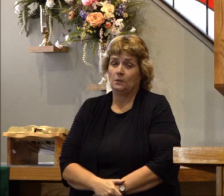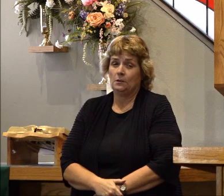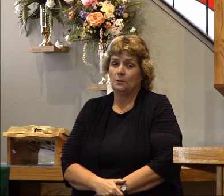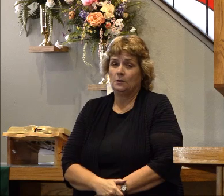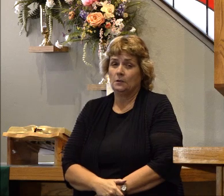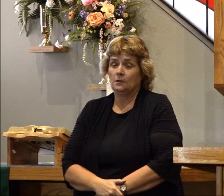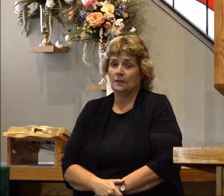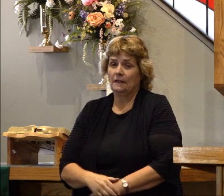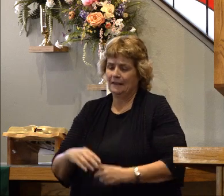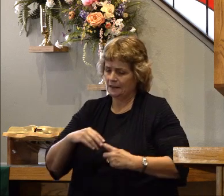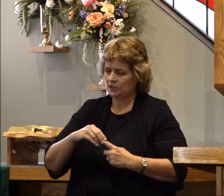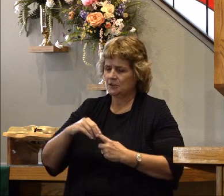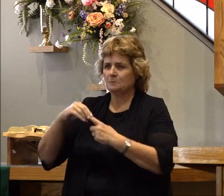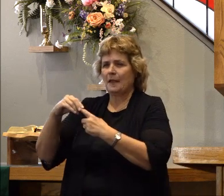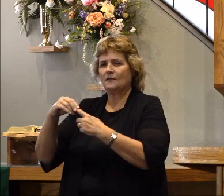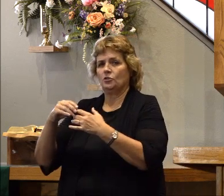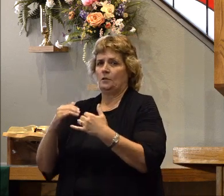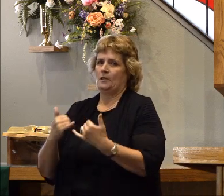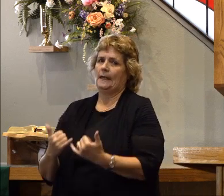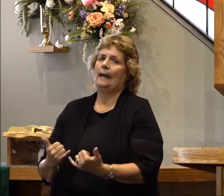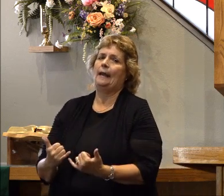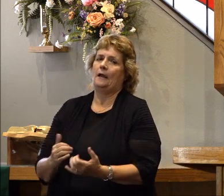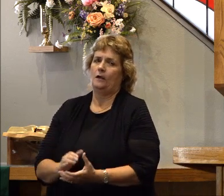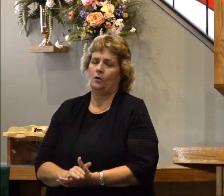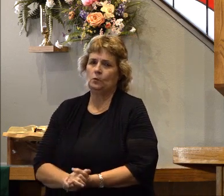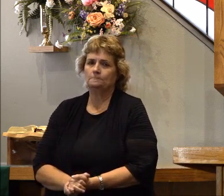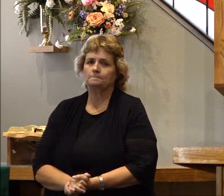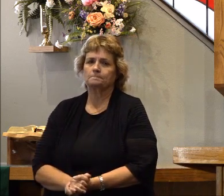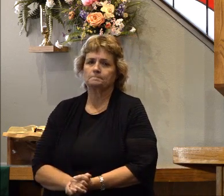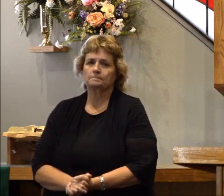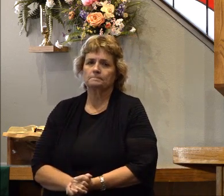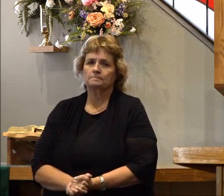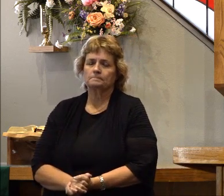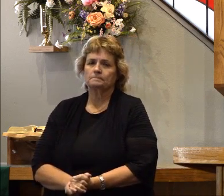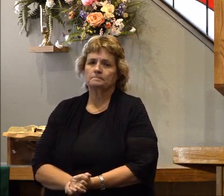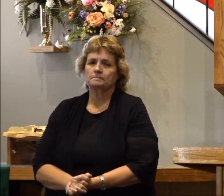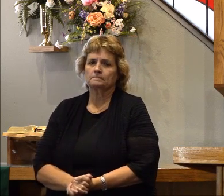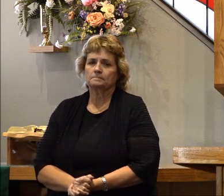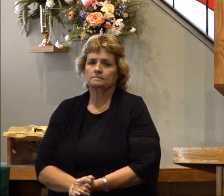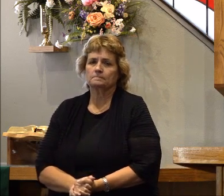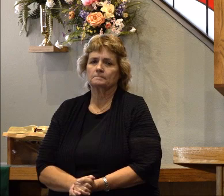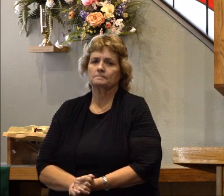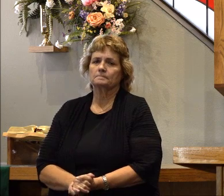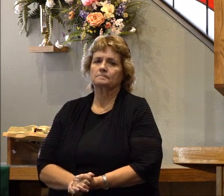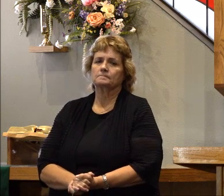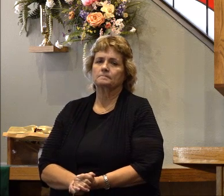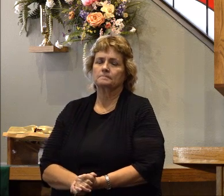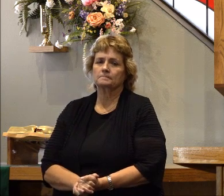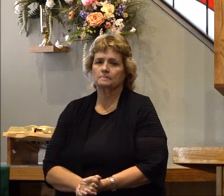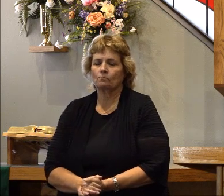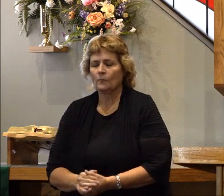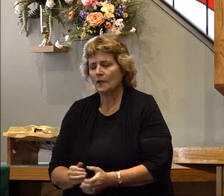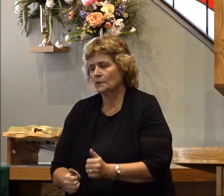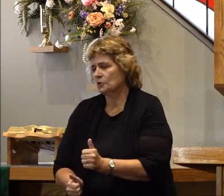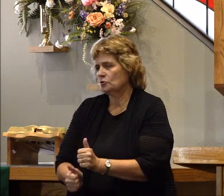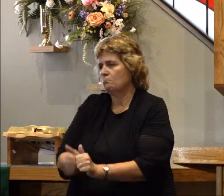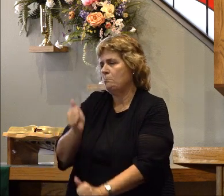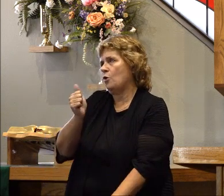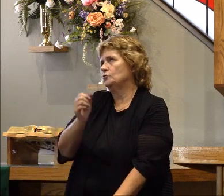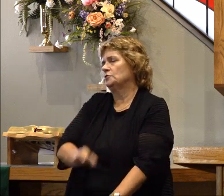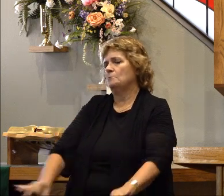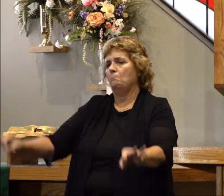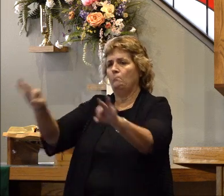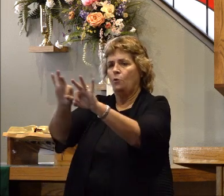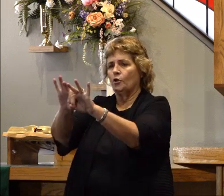Especially in times like these, it is of utmost importance that we consider the example of